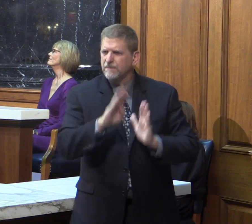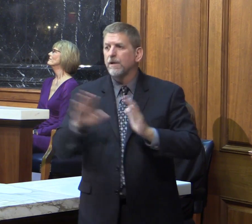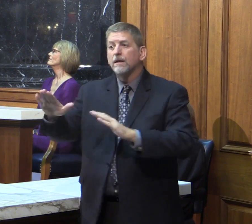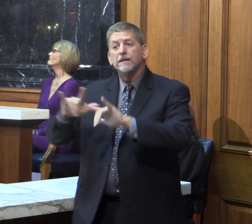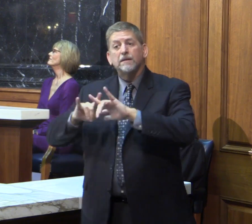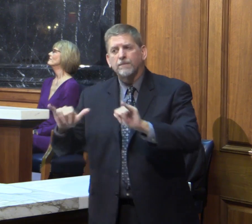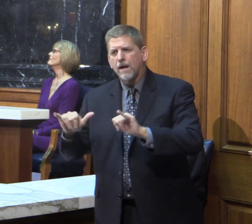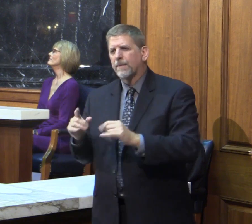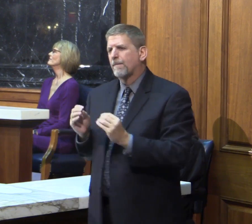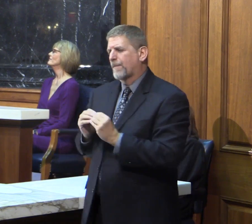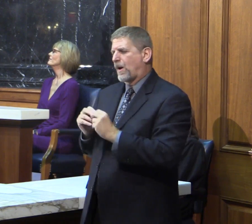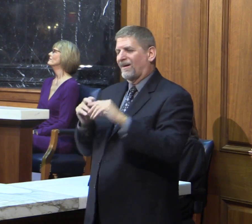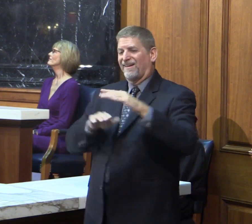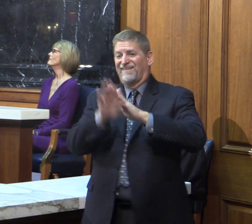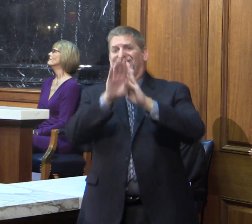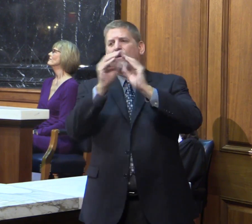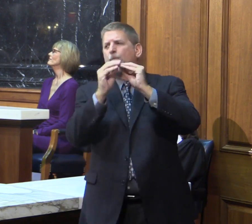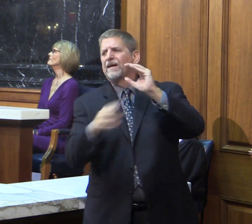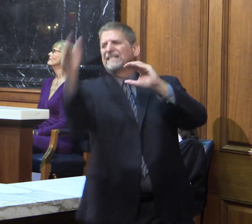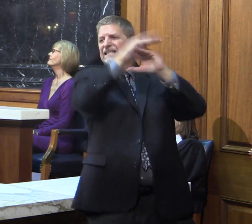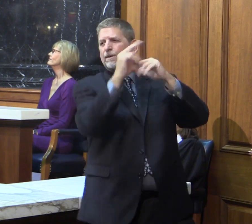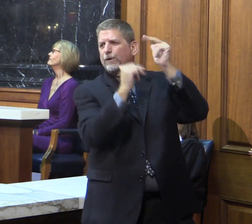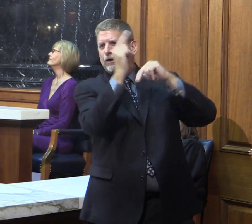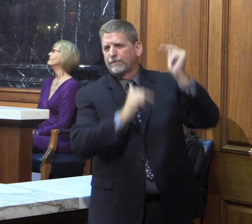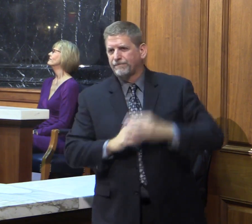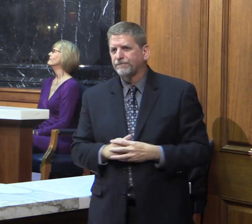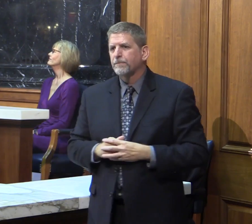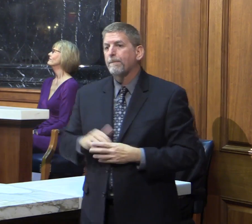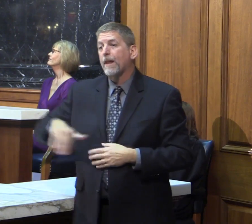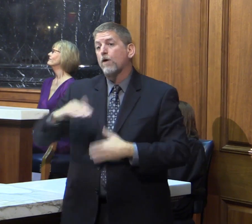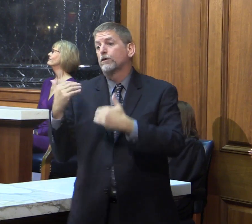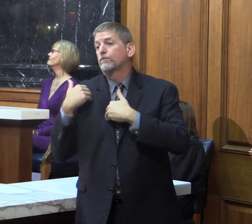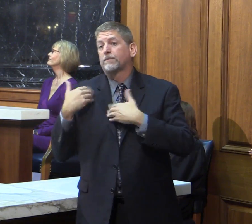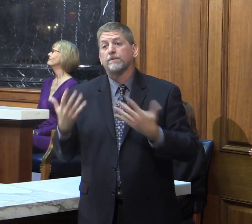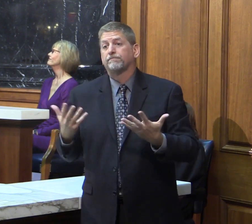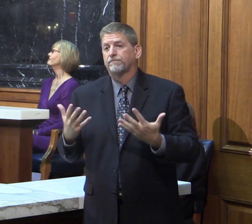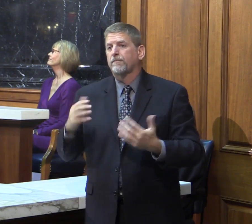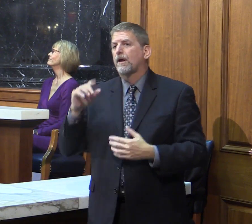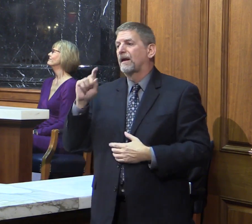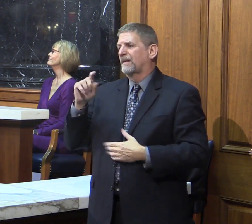build. This is our task, to take Indiana to the next level.